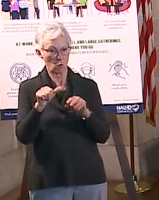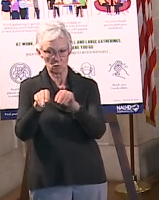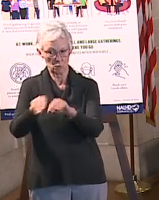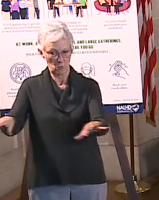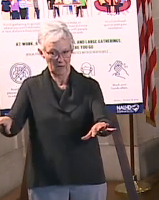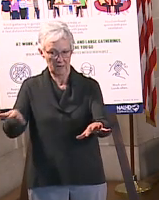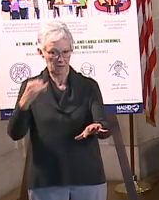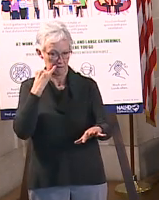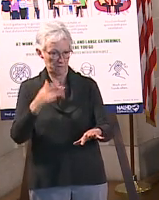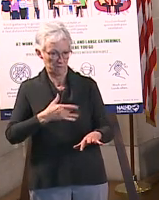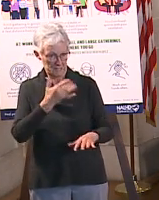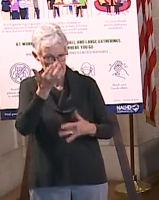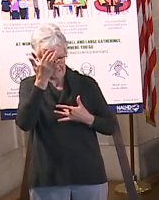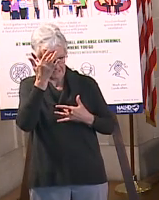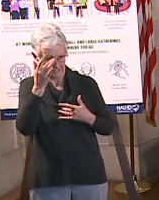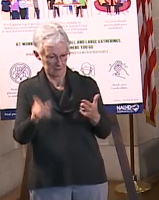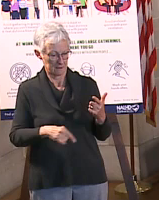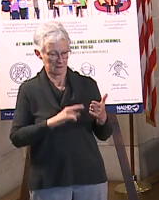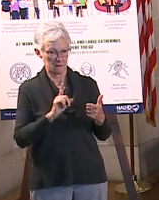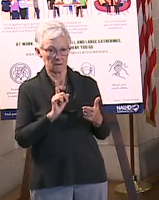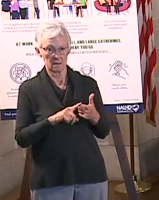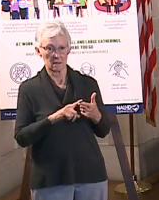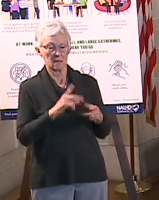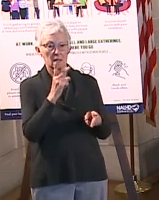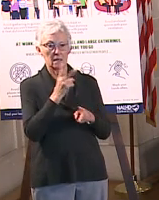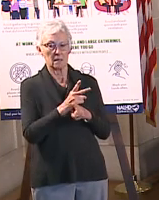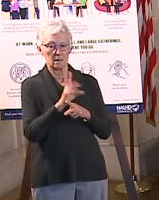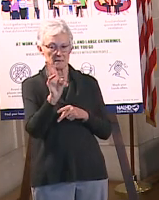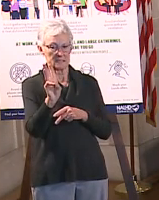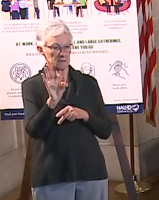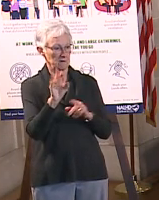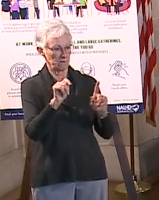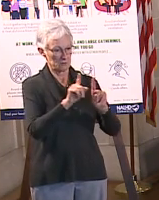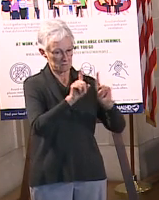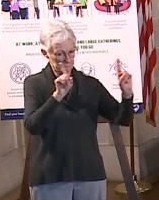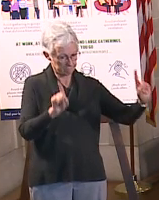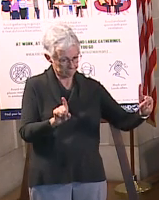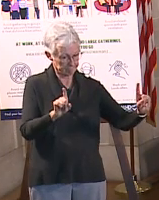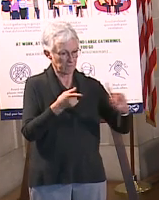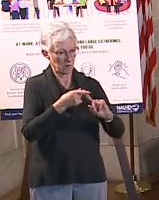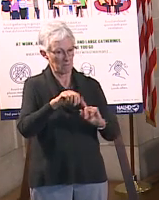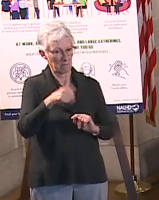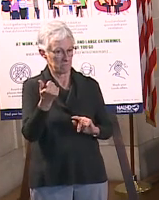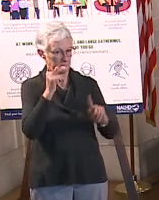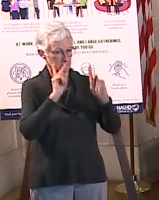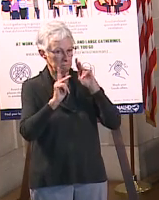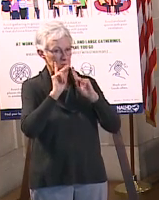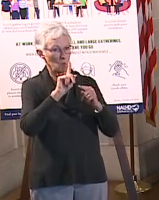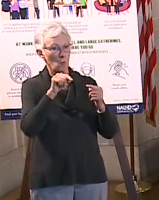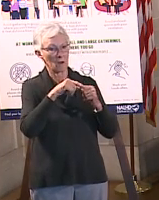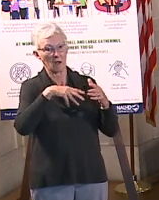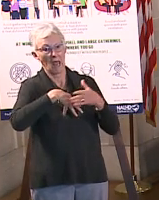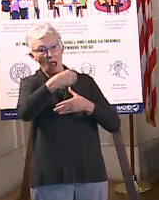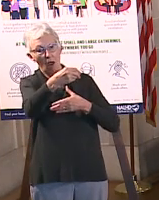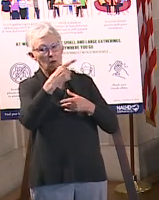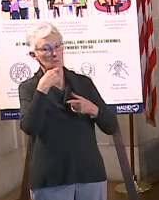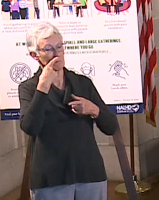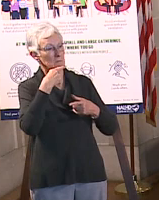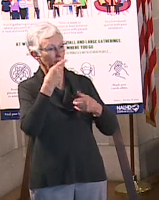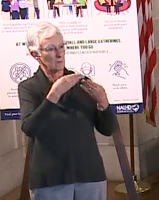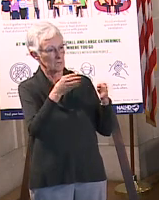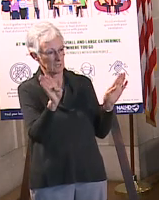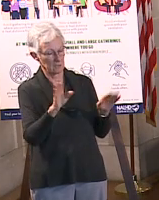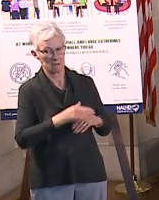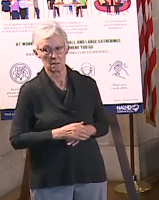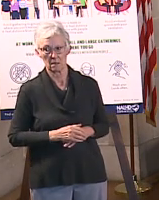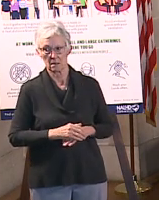virus. But also, we want to make sure that people are keeping that 6 foot of distance between themselves and others in public, wear a mask when you go to the store, wash your